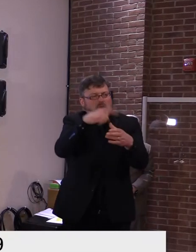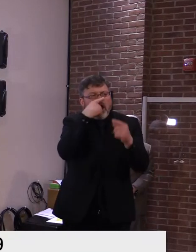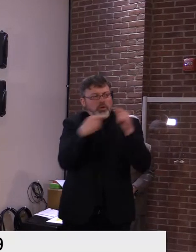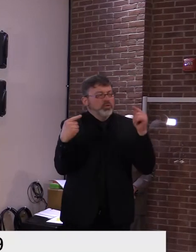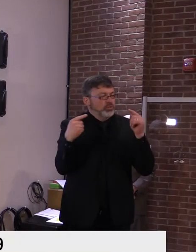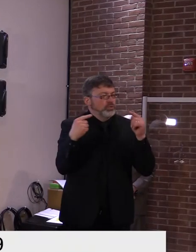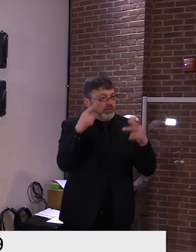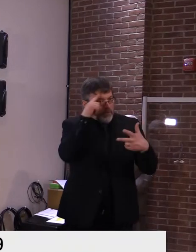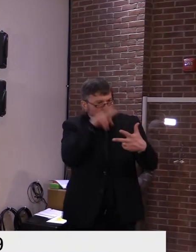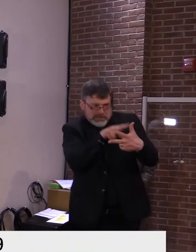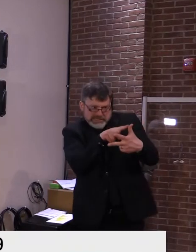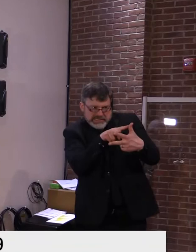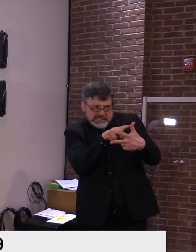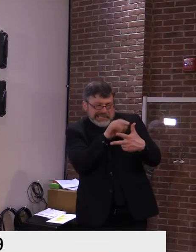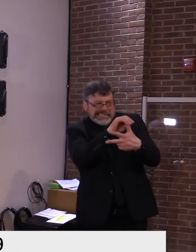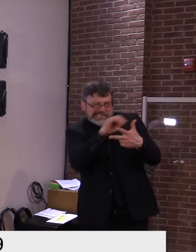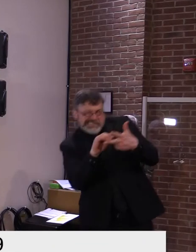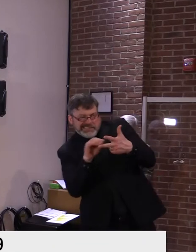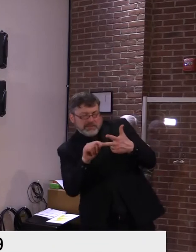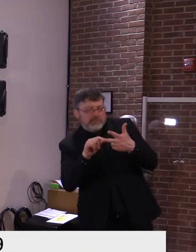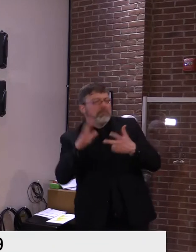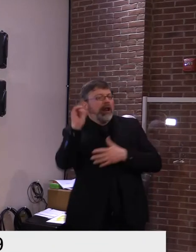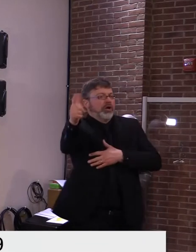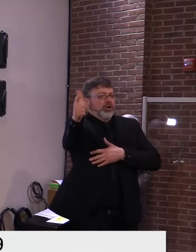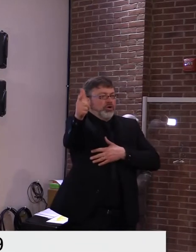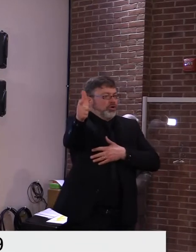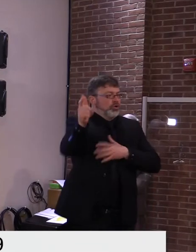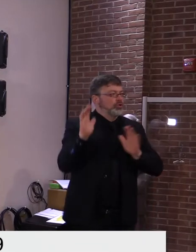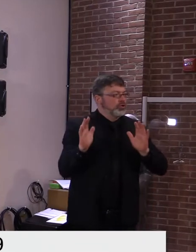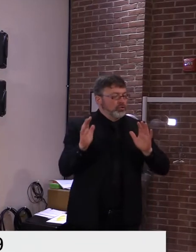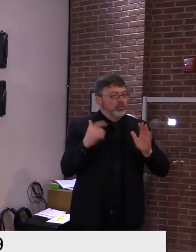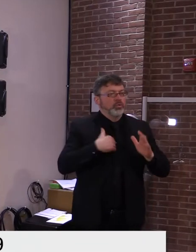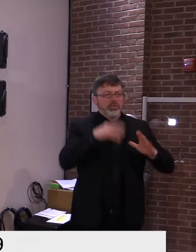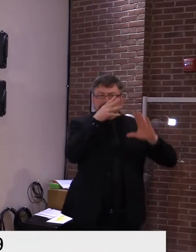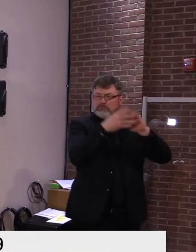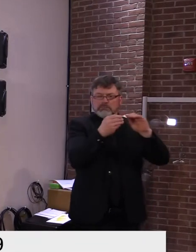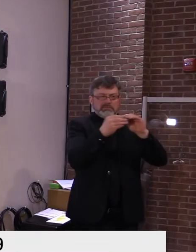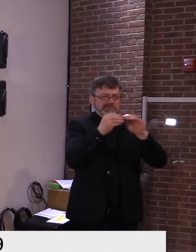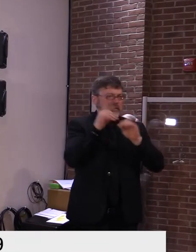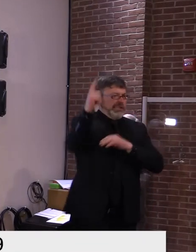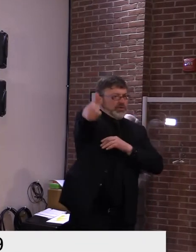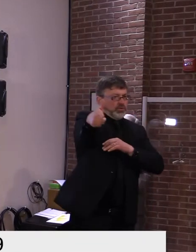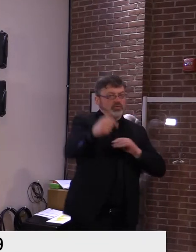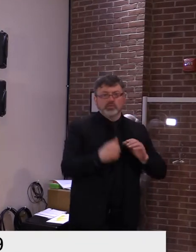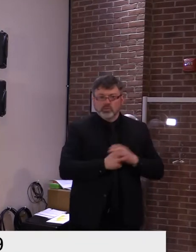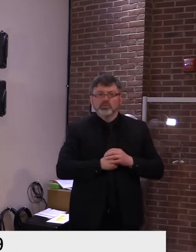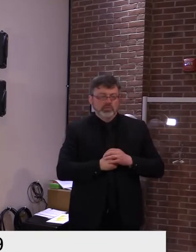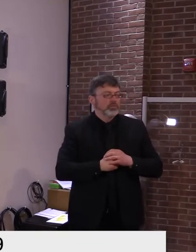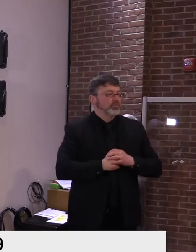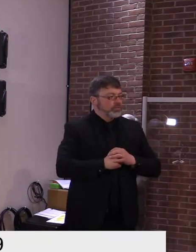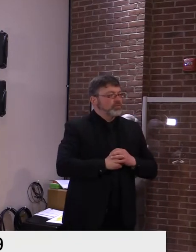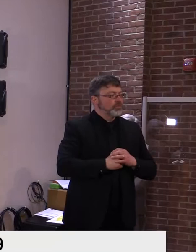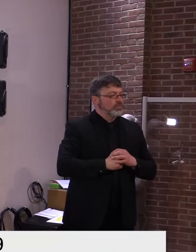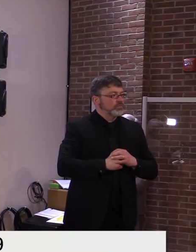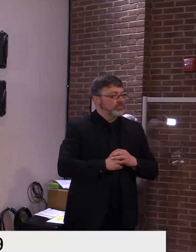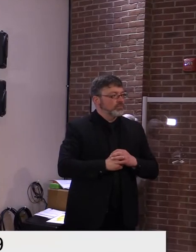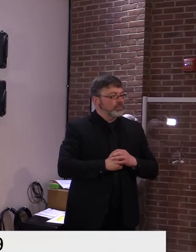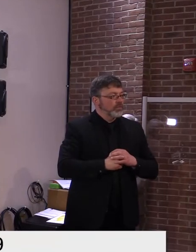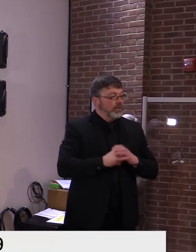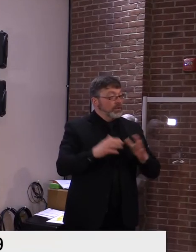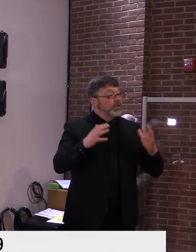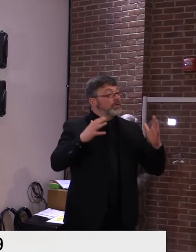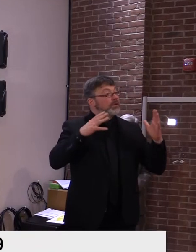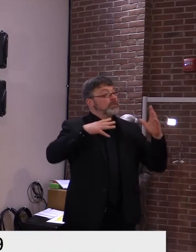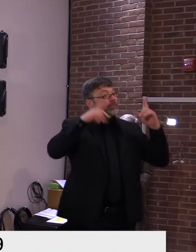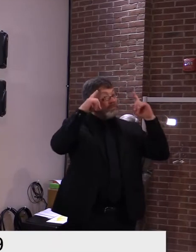reaction. We'll announce that when the time comes. Our goal is to fully vaccinate all Vermonters as soon